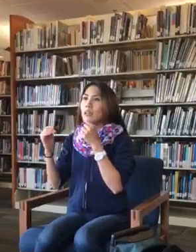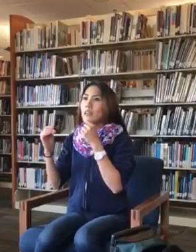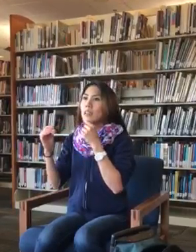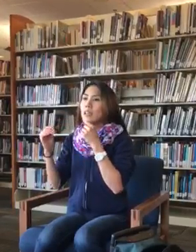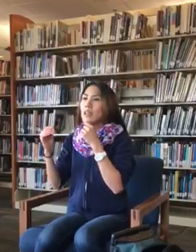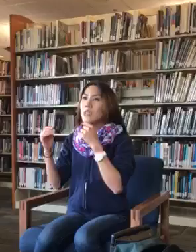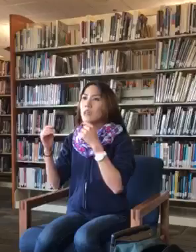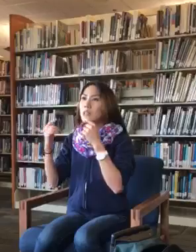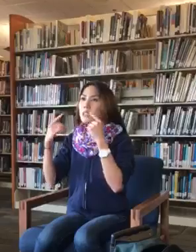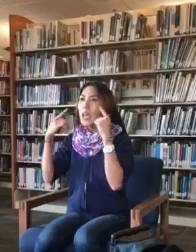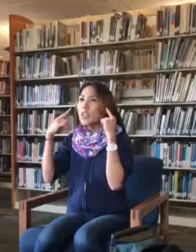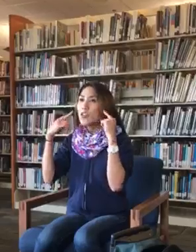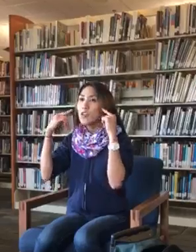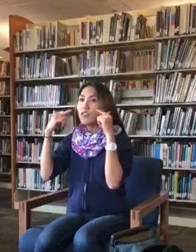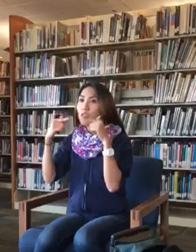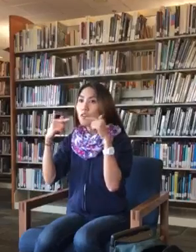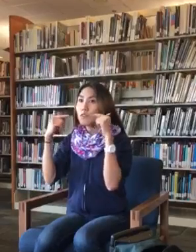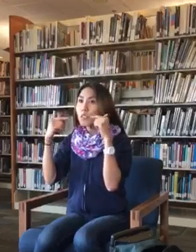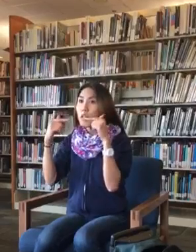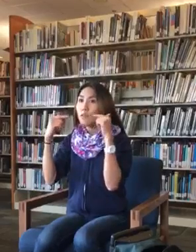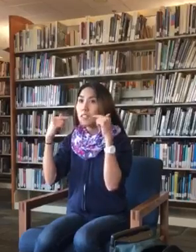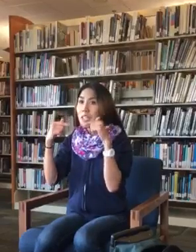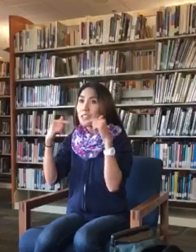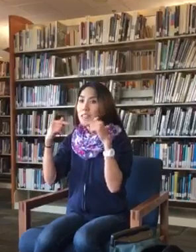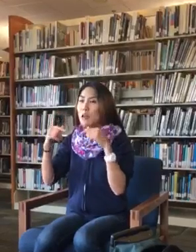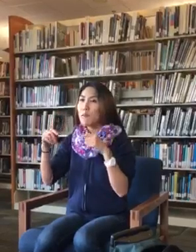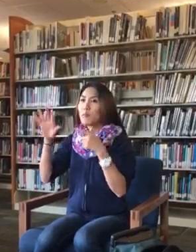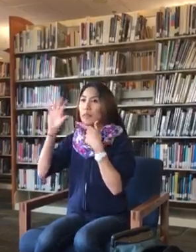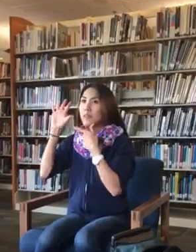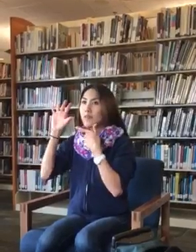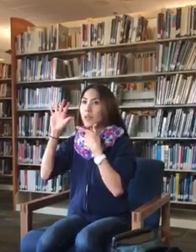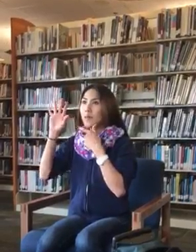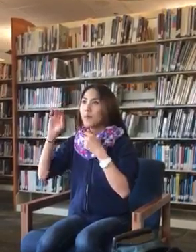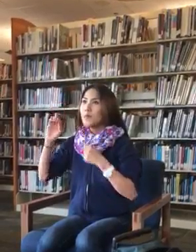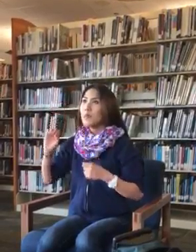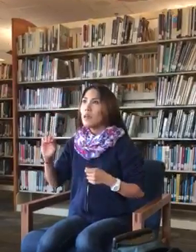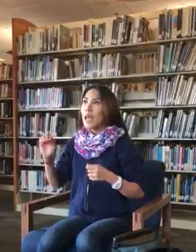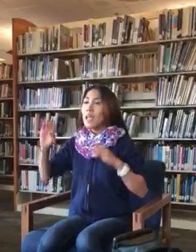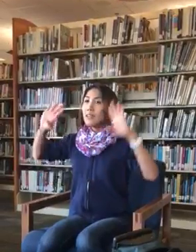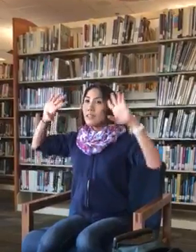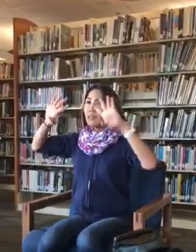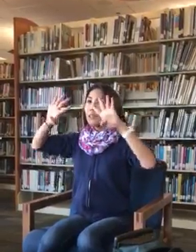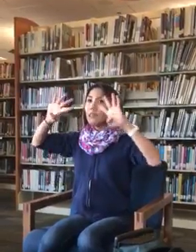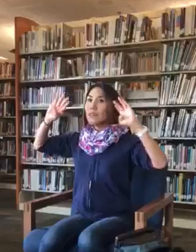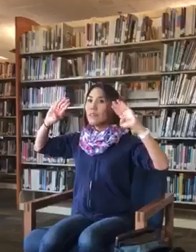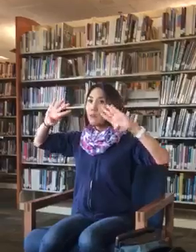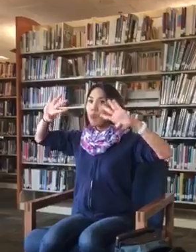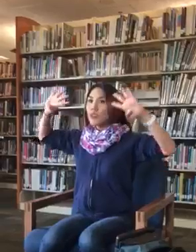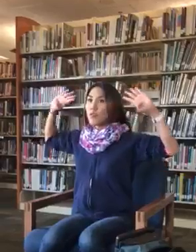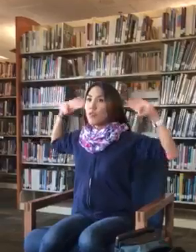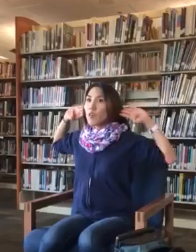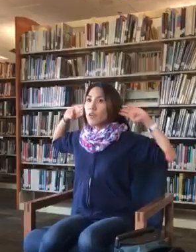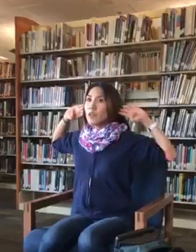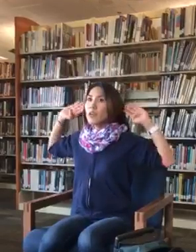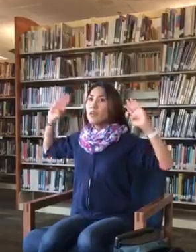then the anterior 2/3 of your tongue for taste. 7. 8, more straightforward,